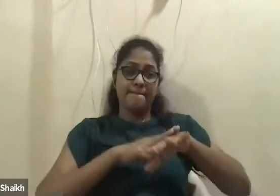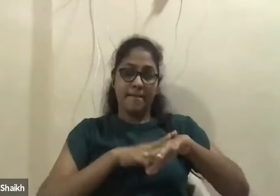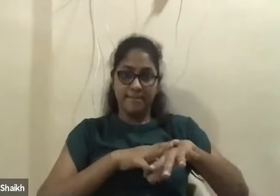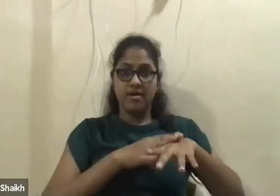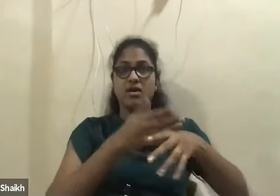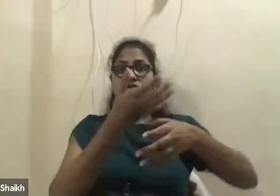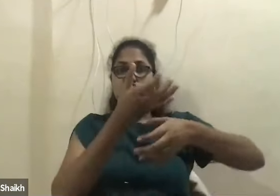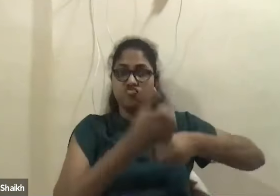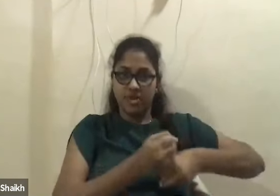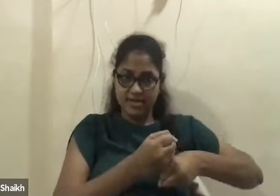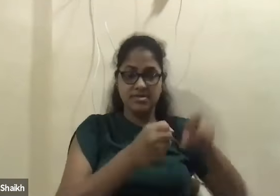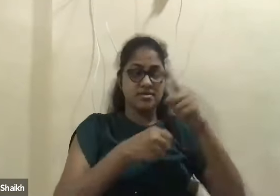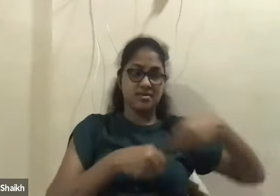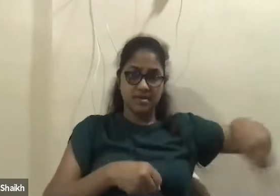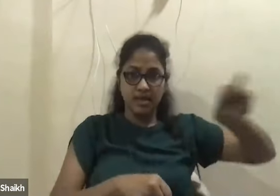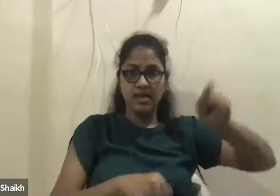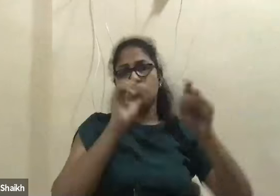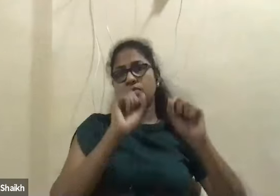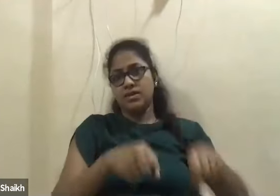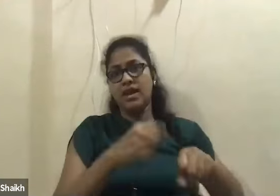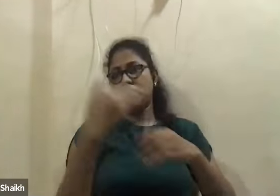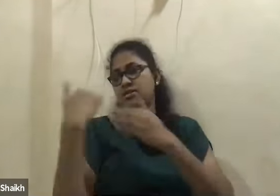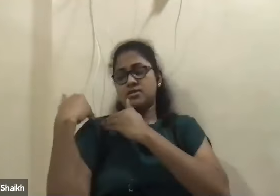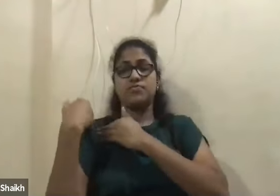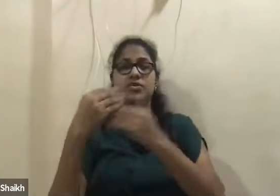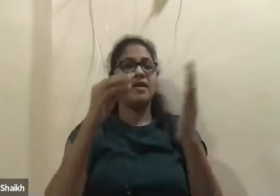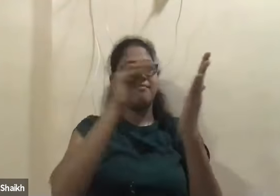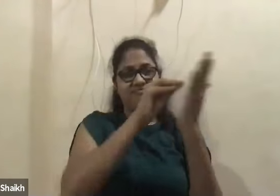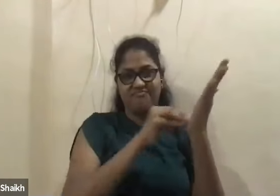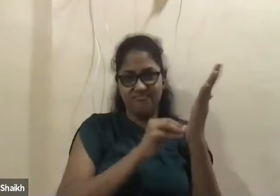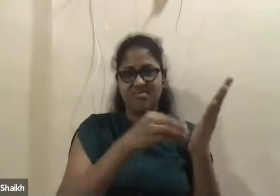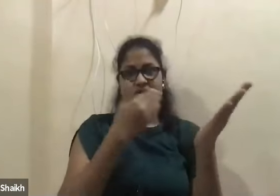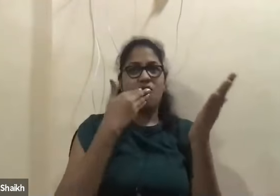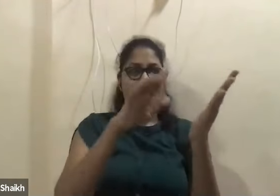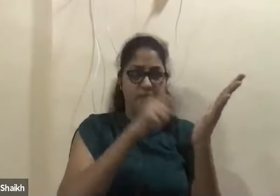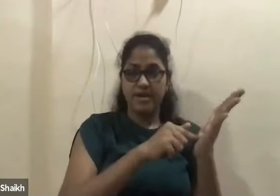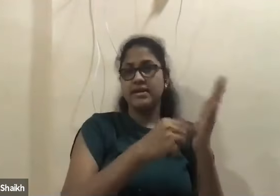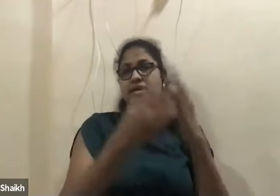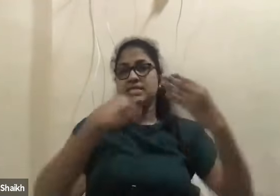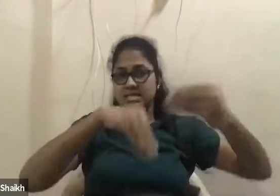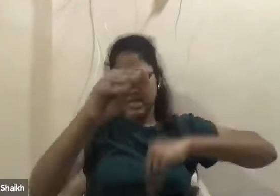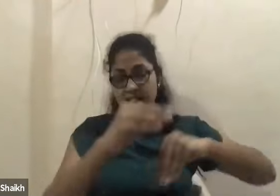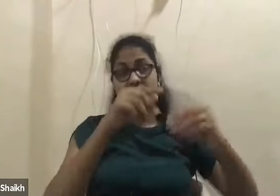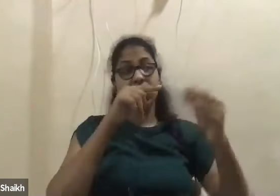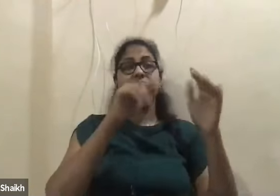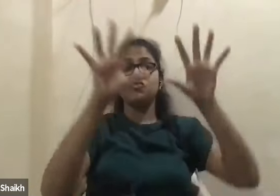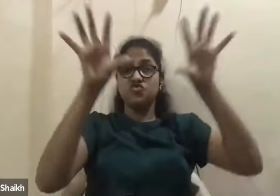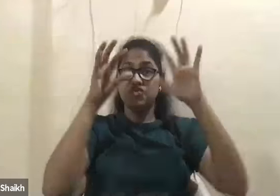sell it. You can give yourself that power to sell it. That will be possible if the trust deed allows it. So you need